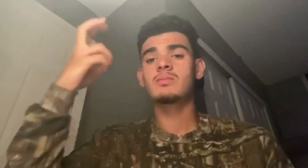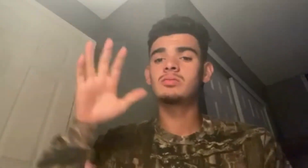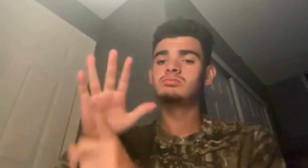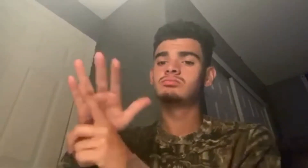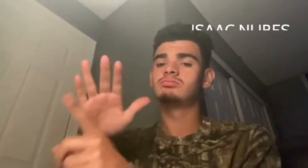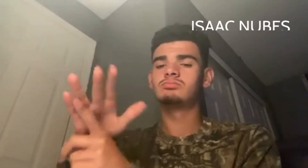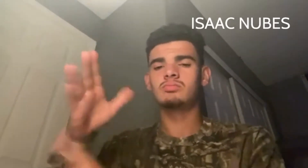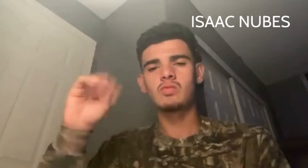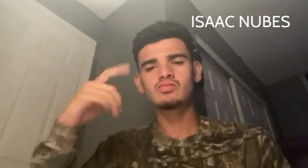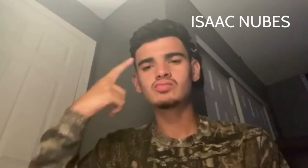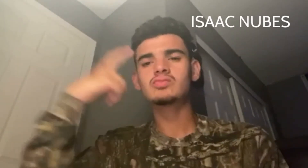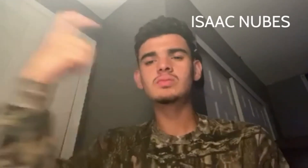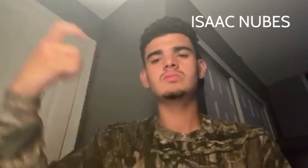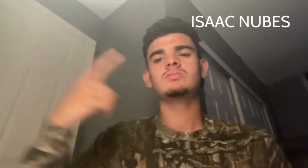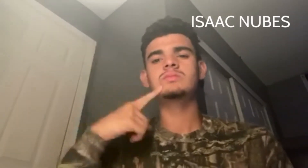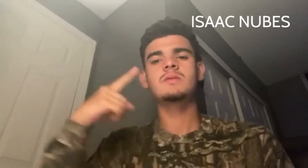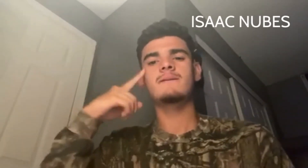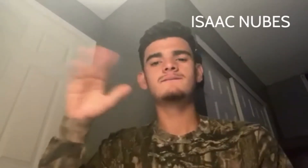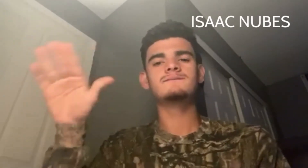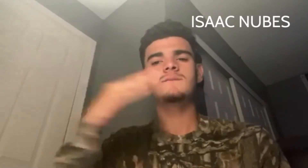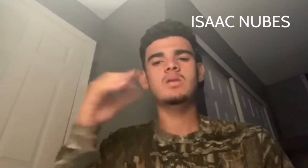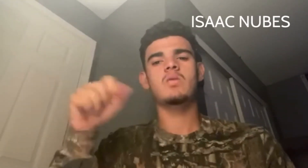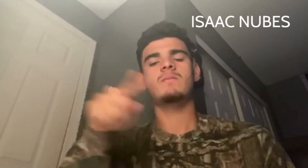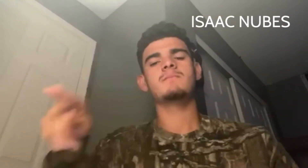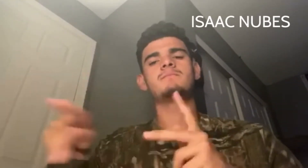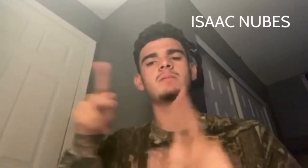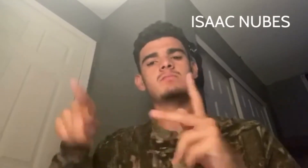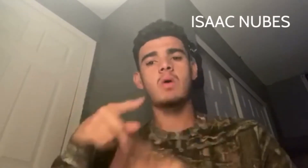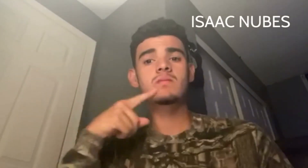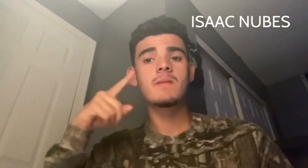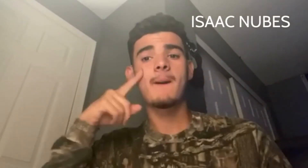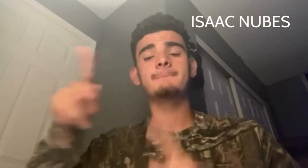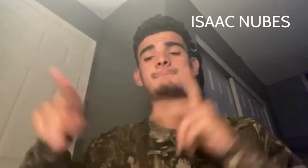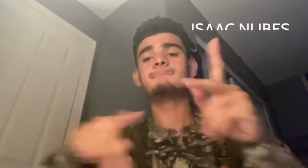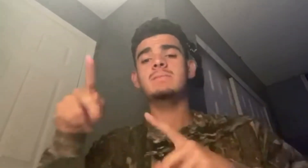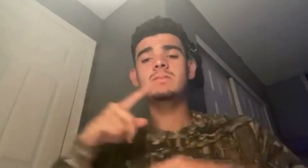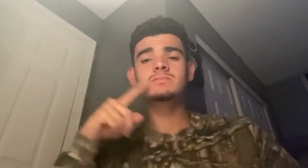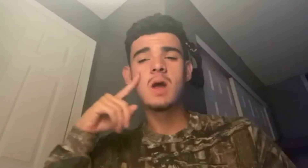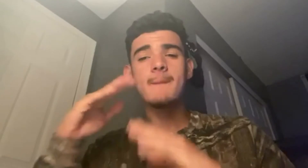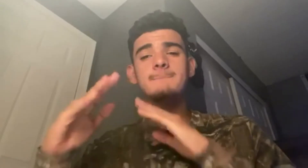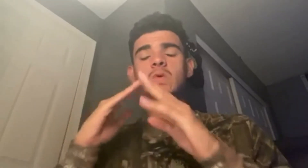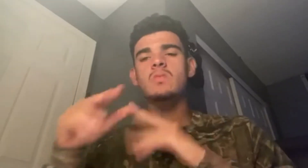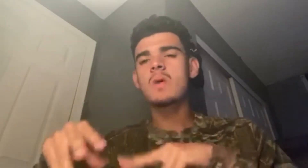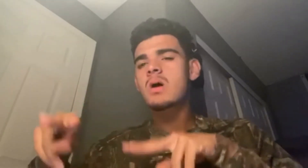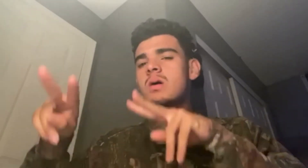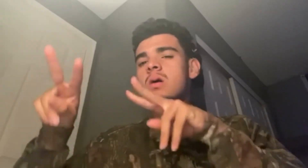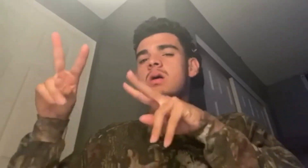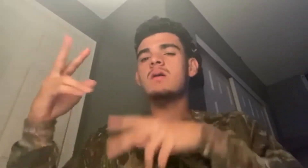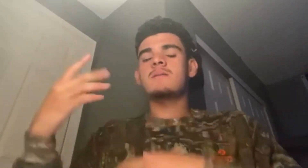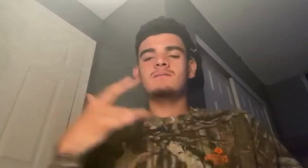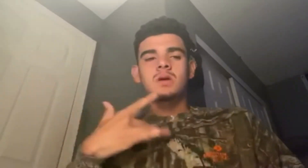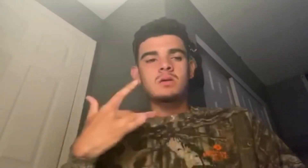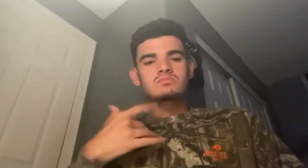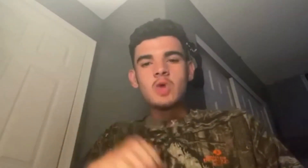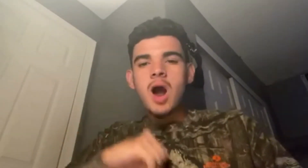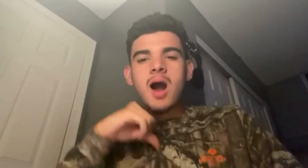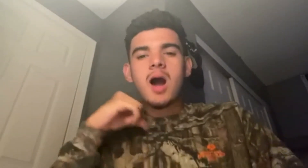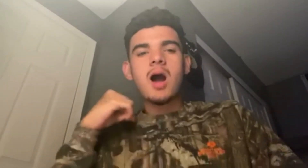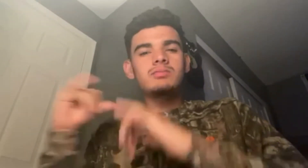Isaac Nubis. Bernard had a dream of a Deaf flag that Deaf people from all over in the community could look